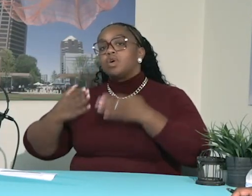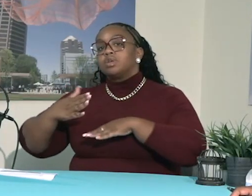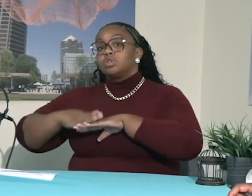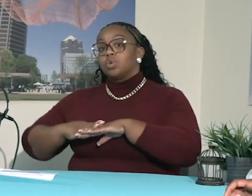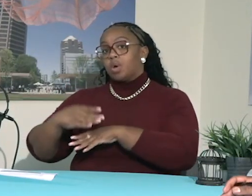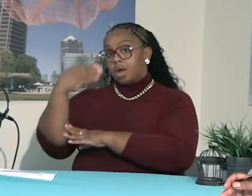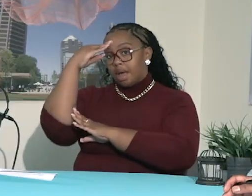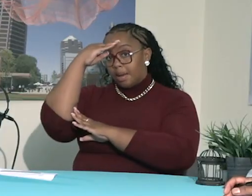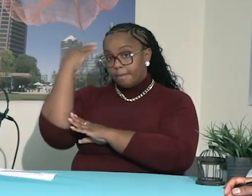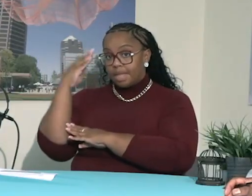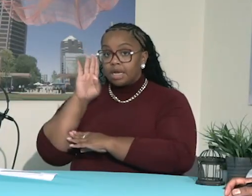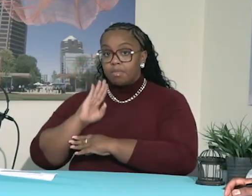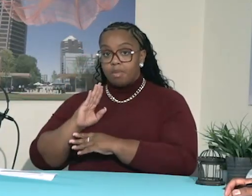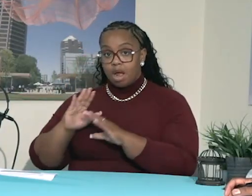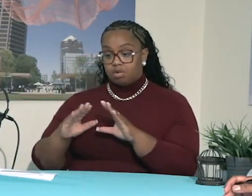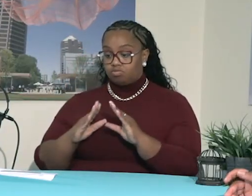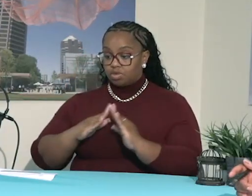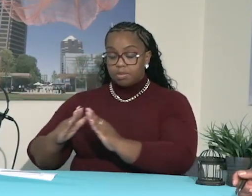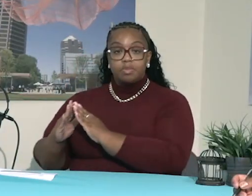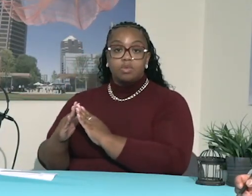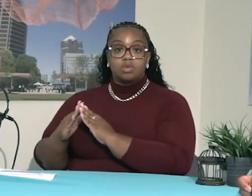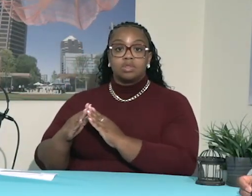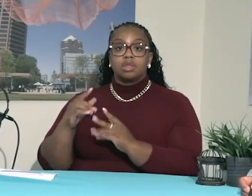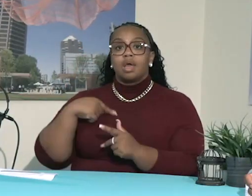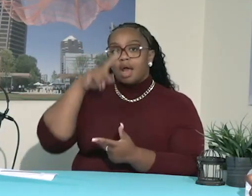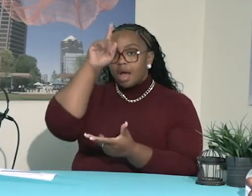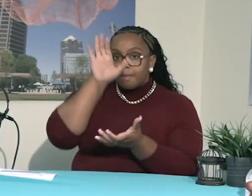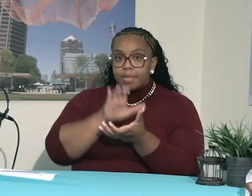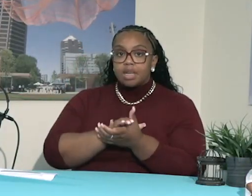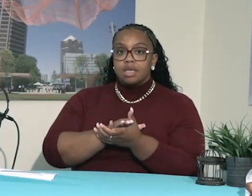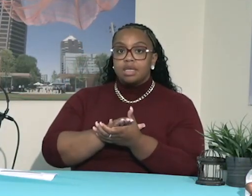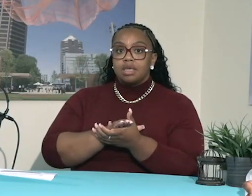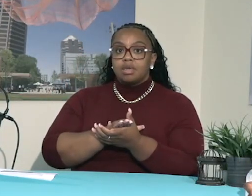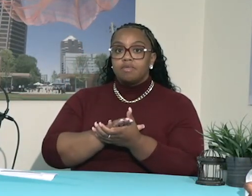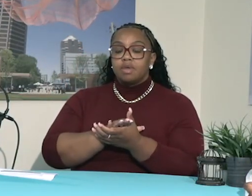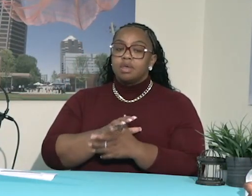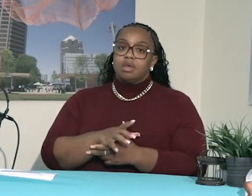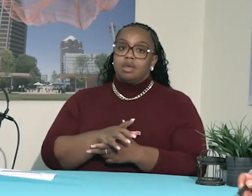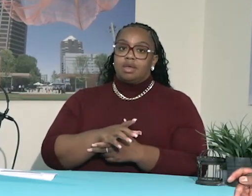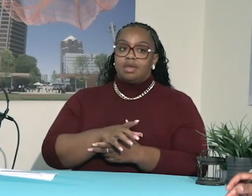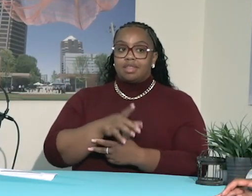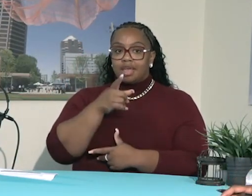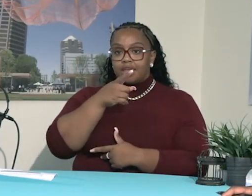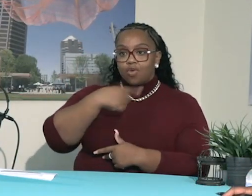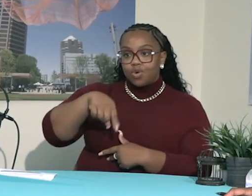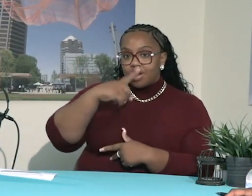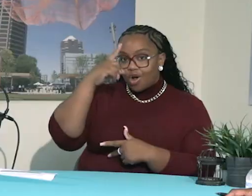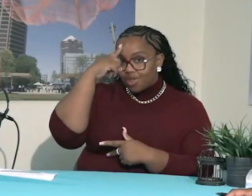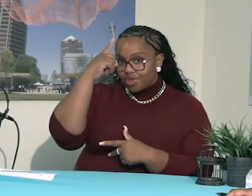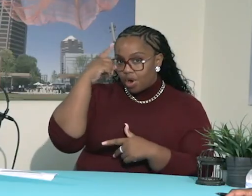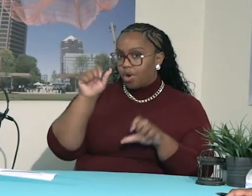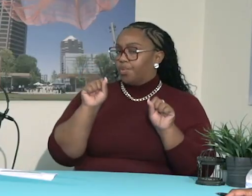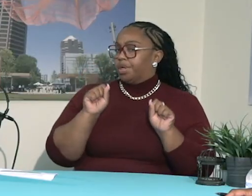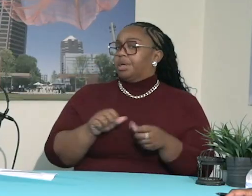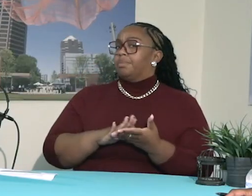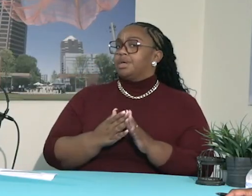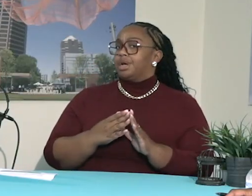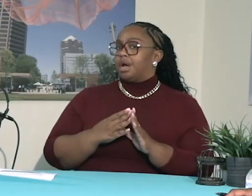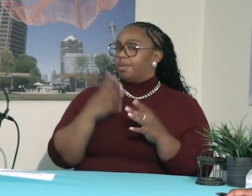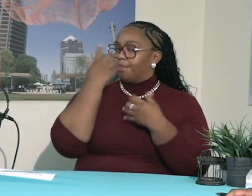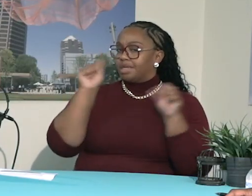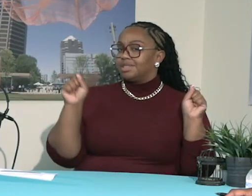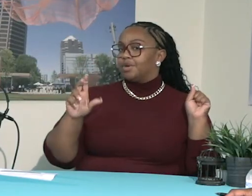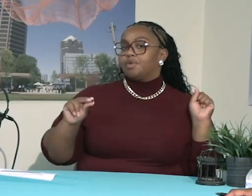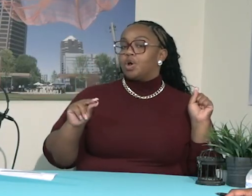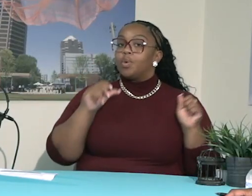communities. I'm a firm believer that nobody thought they could be president until we saw Obama. Right. So if I want